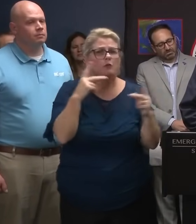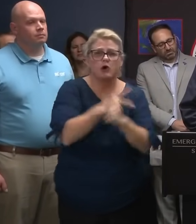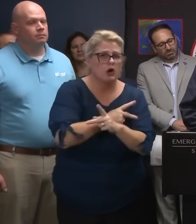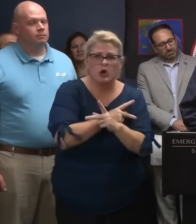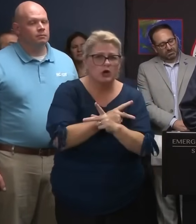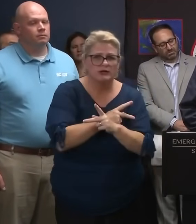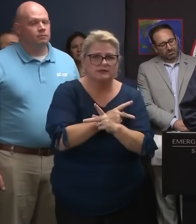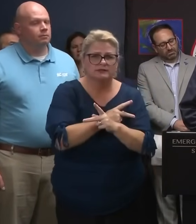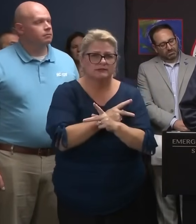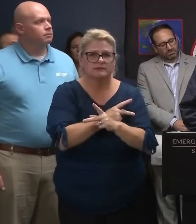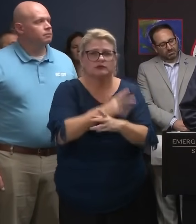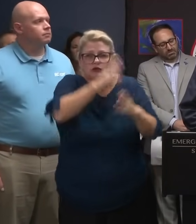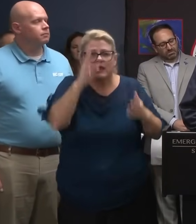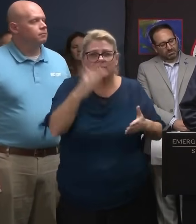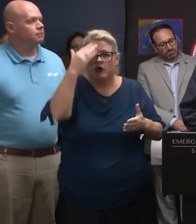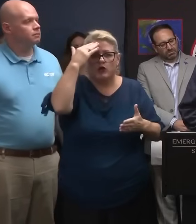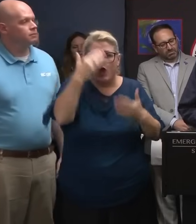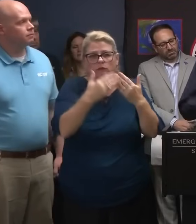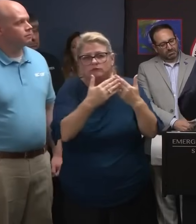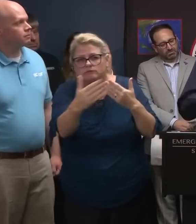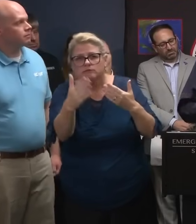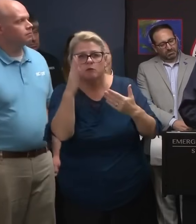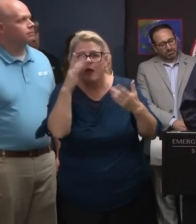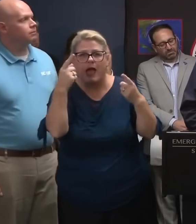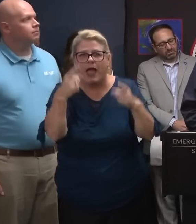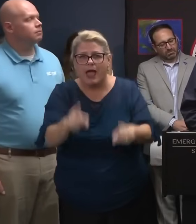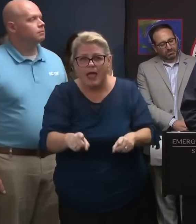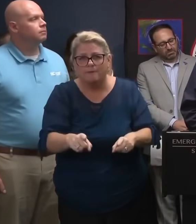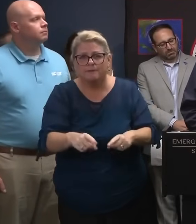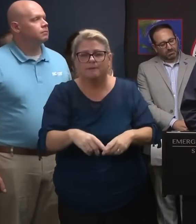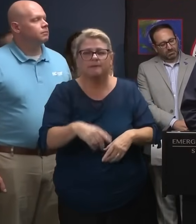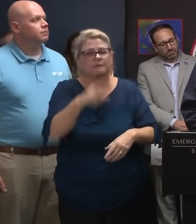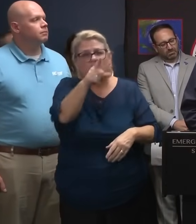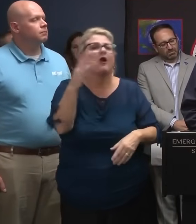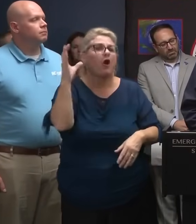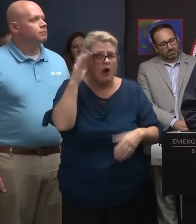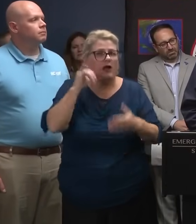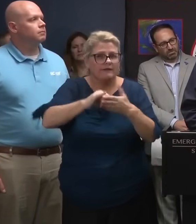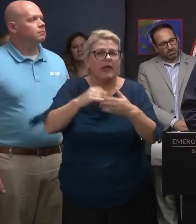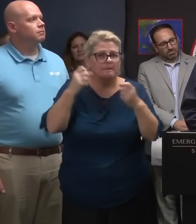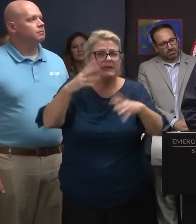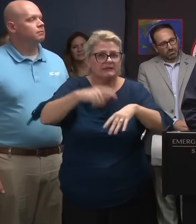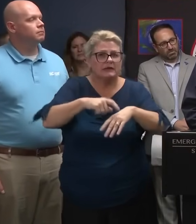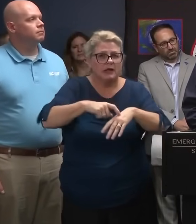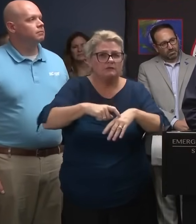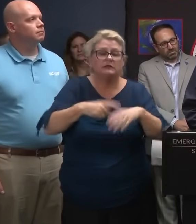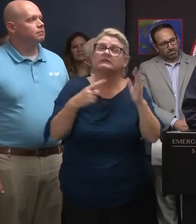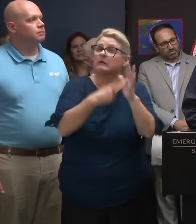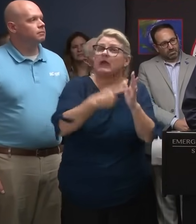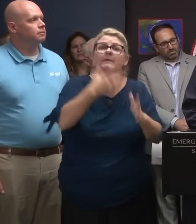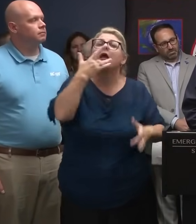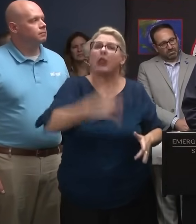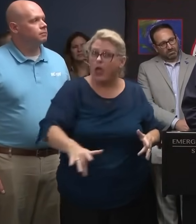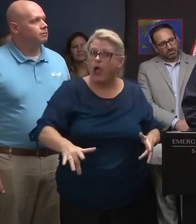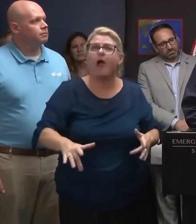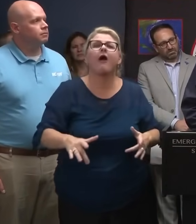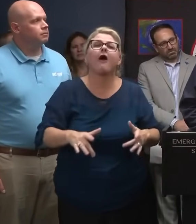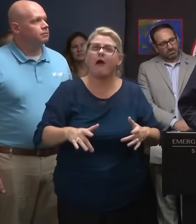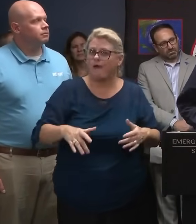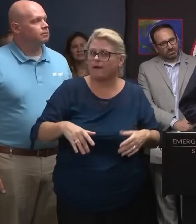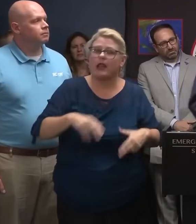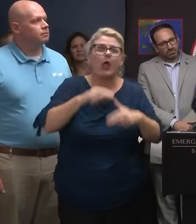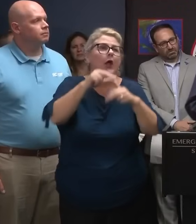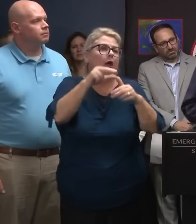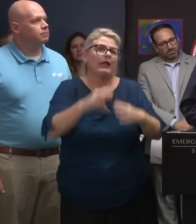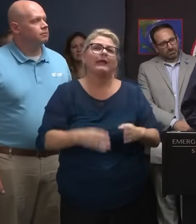you never know what's going to happen. And that's as you've heard, that's what we did this time. Sometimes we're lucky and the storm will